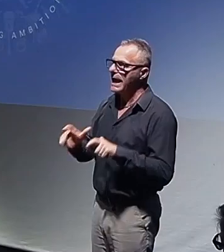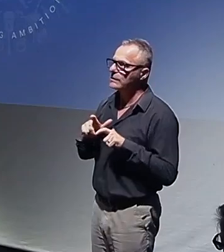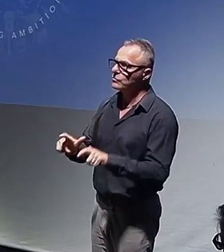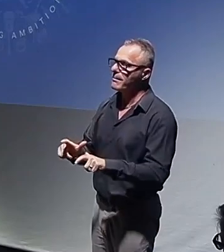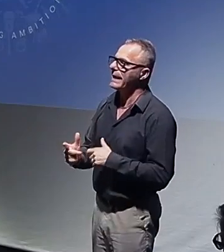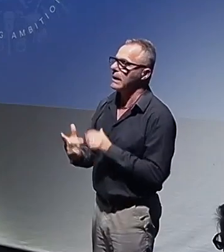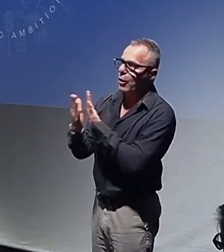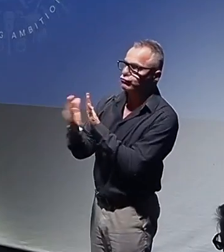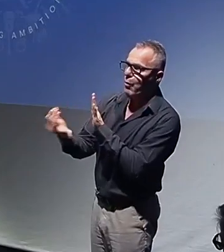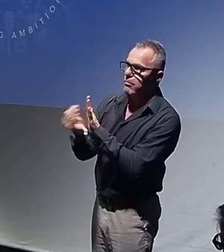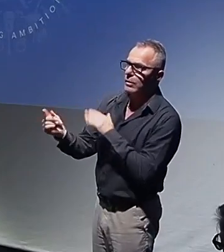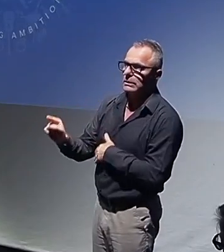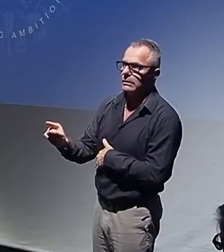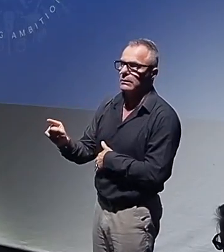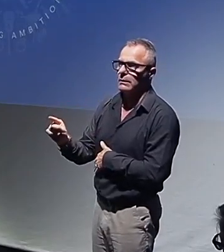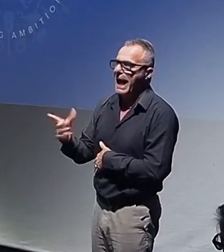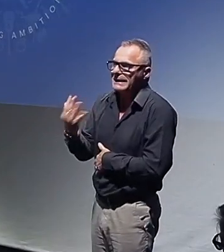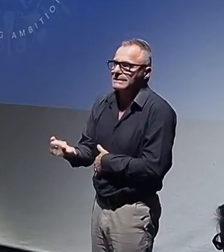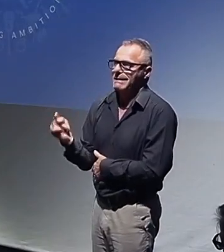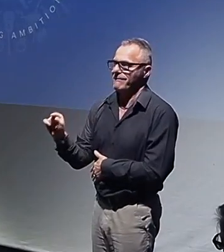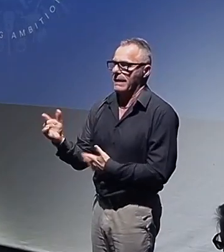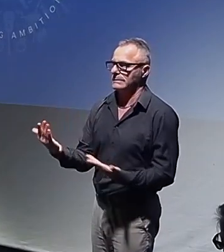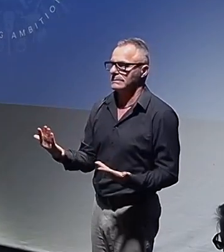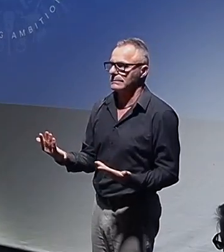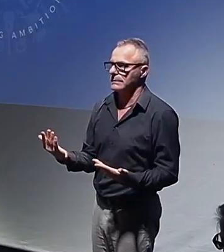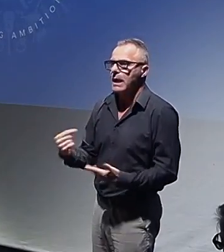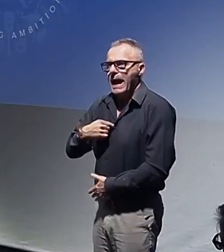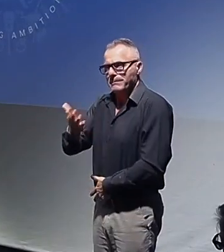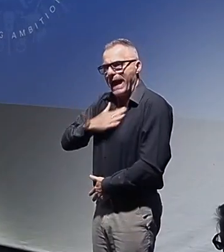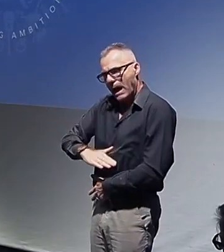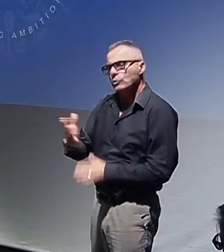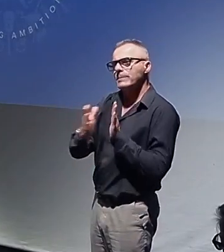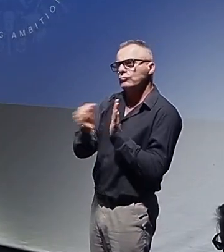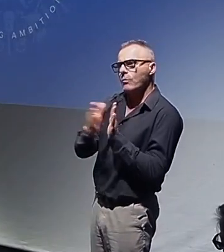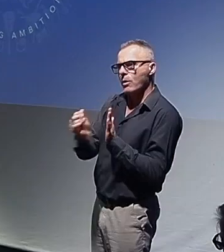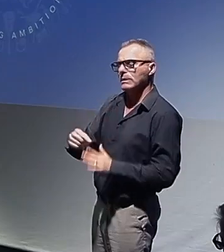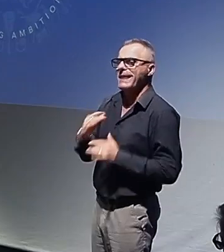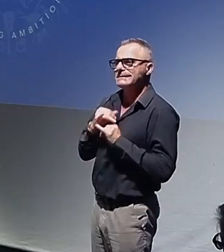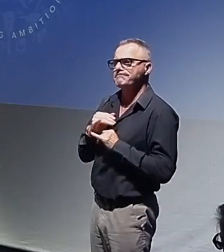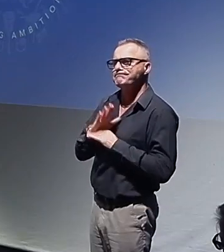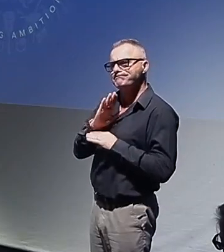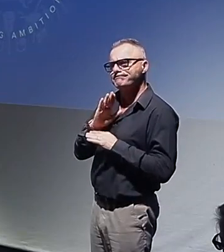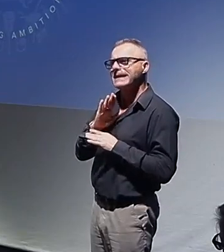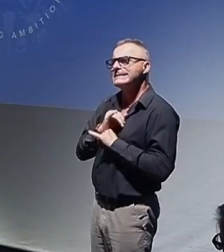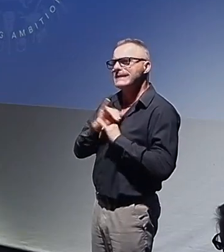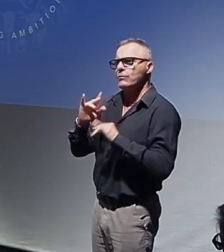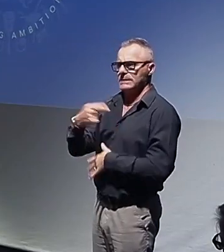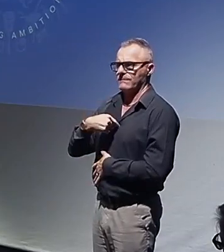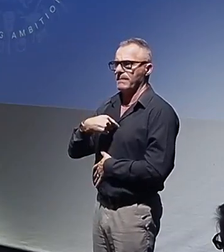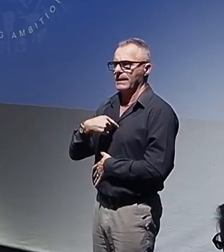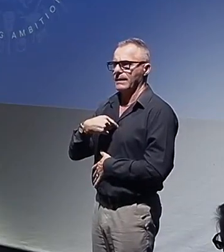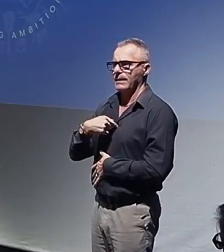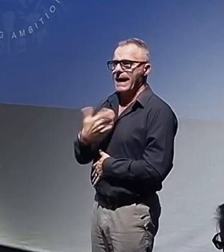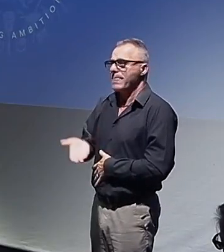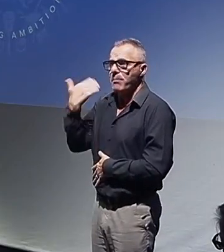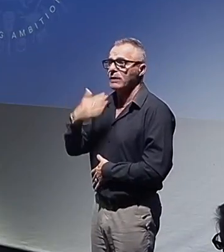possibility model, which is what I didn't have, and I want to be that, and I take that very seriously, and I never used to.